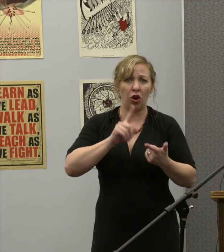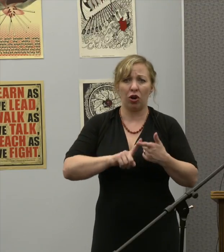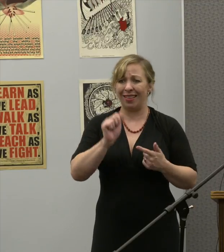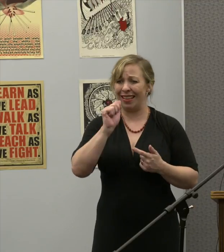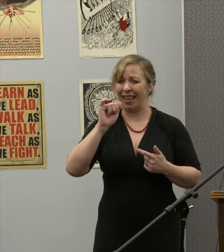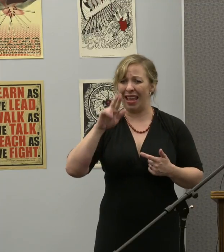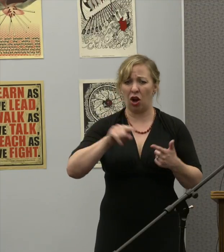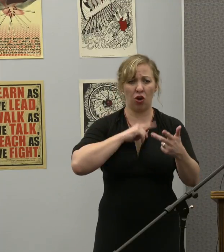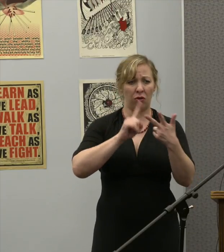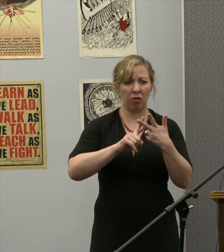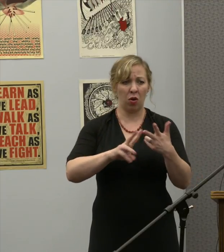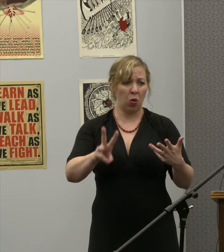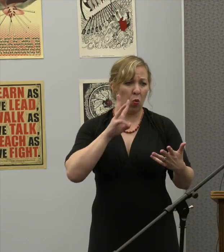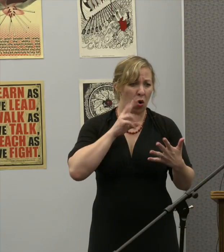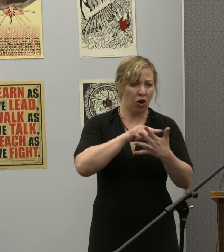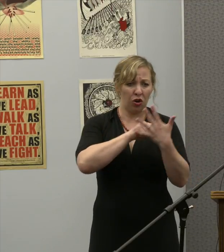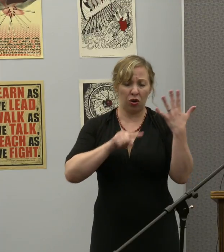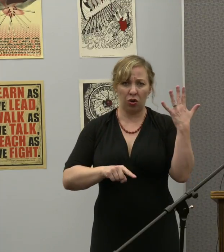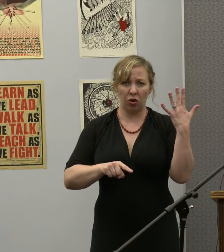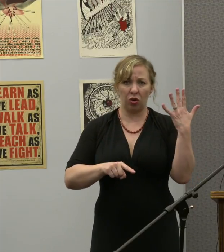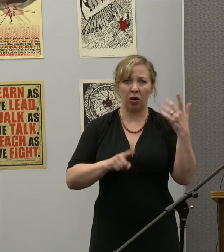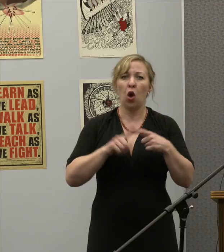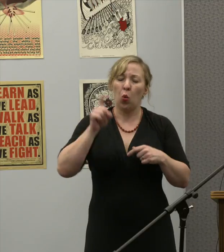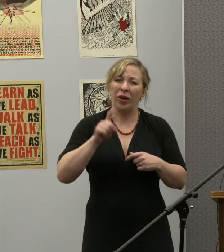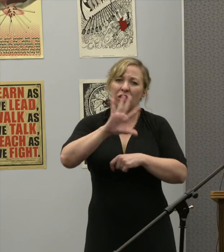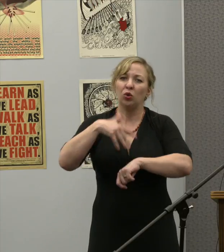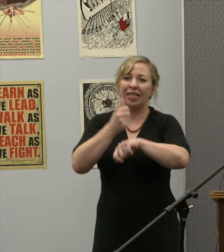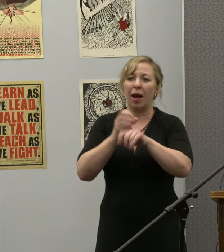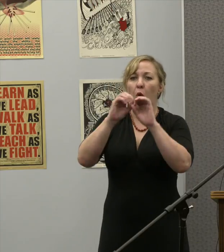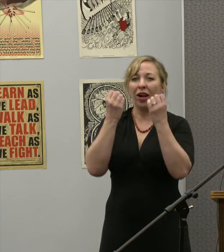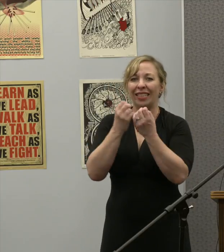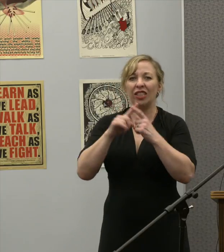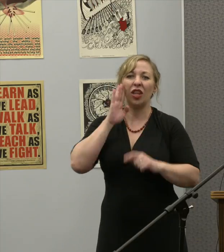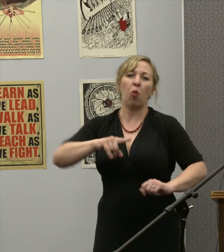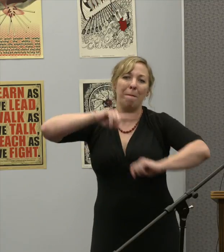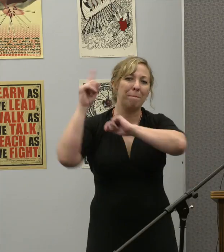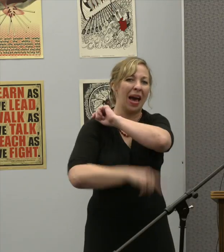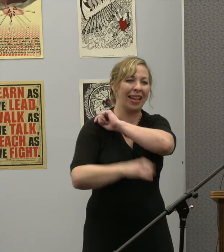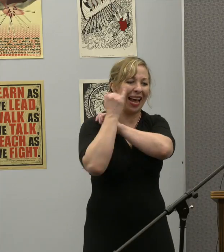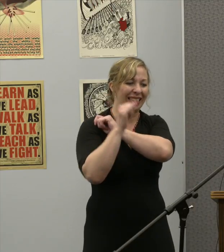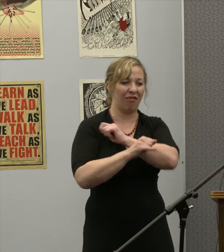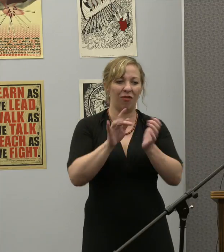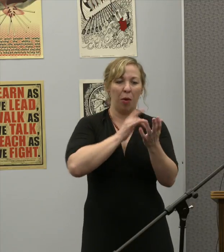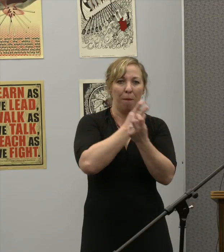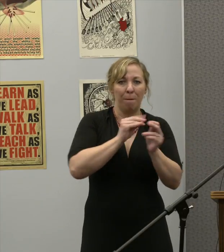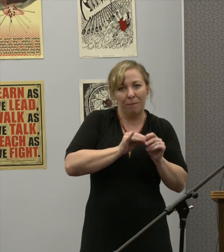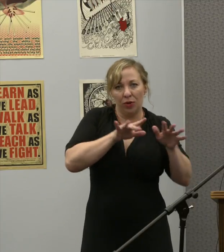public resources to monitor, penalize, and reverse the polluting impacts of fossil fuels industries.